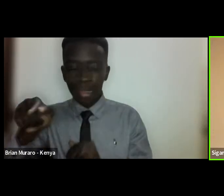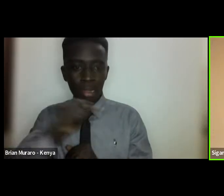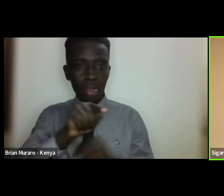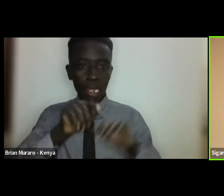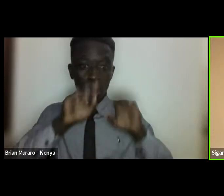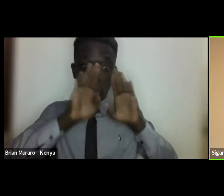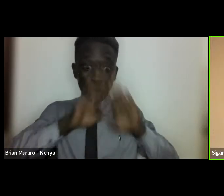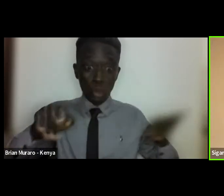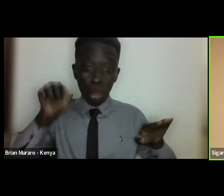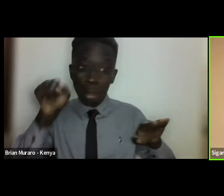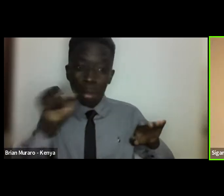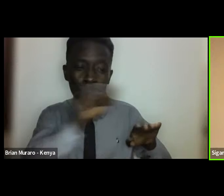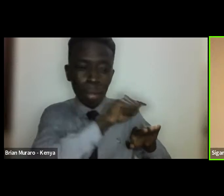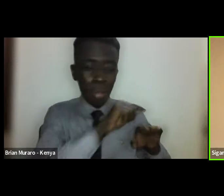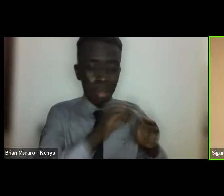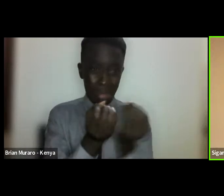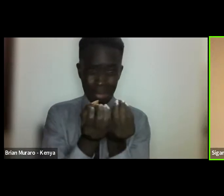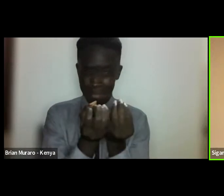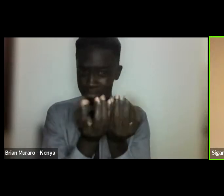my opinion,